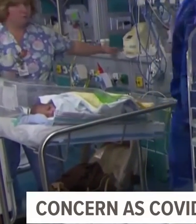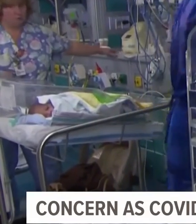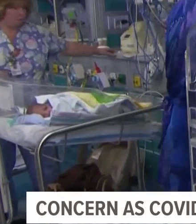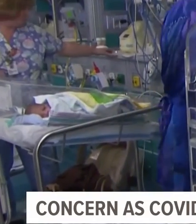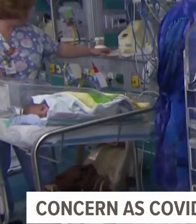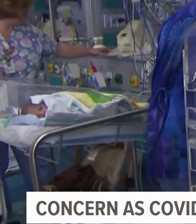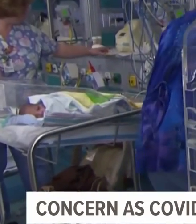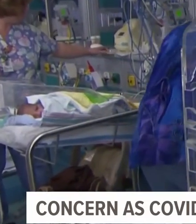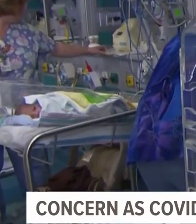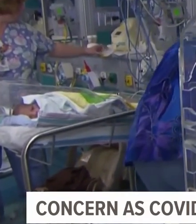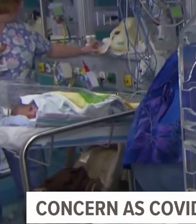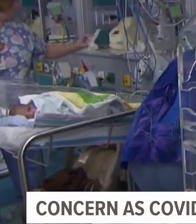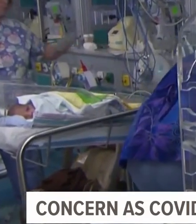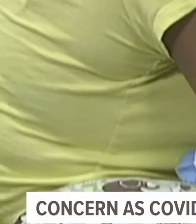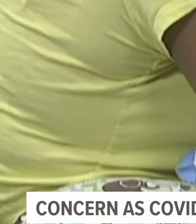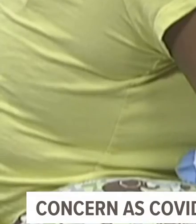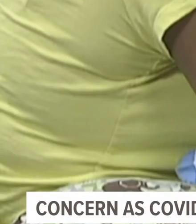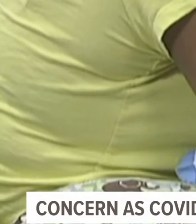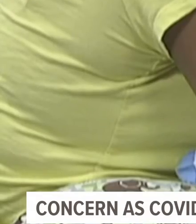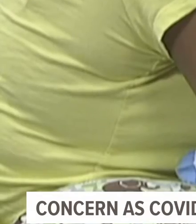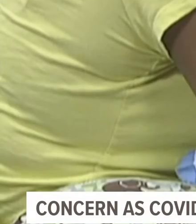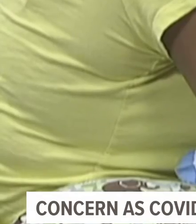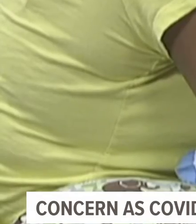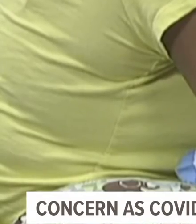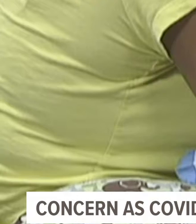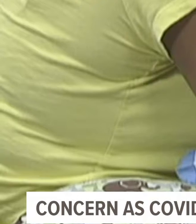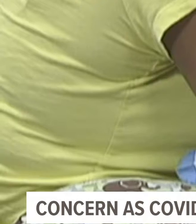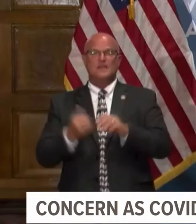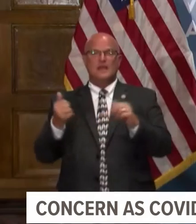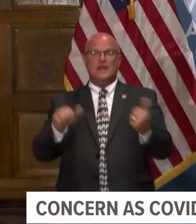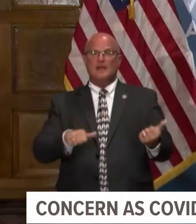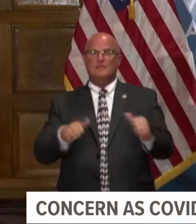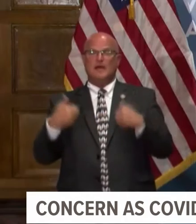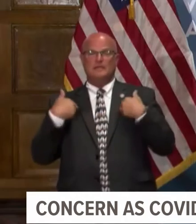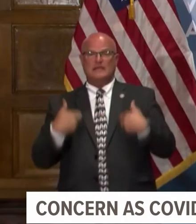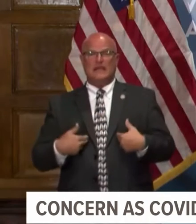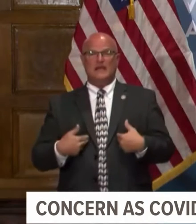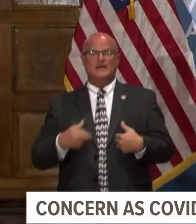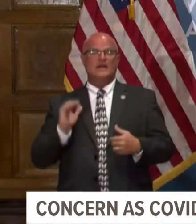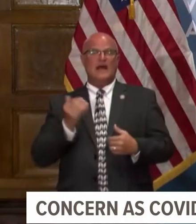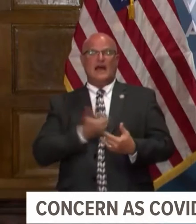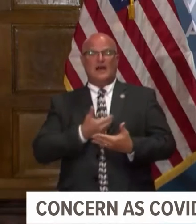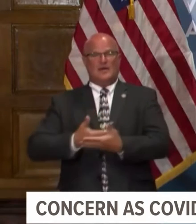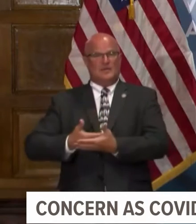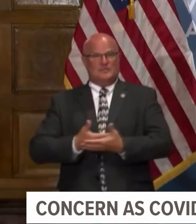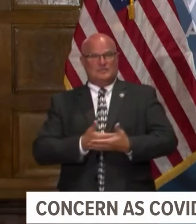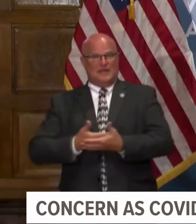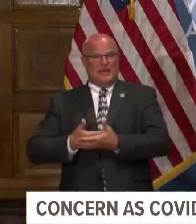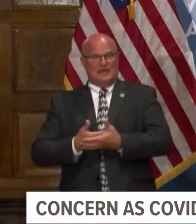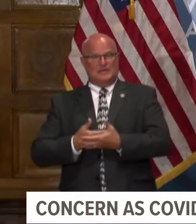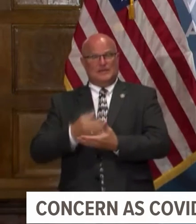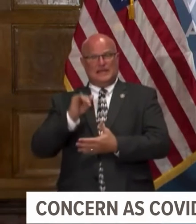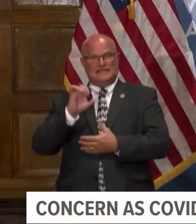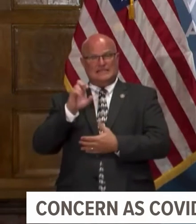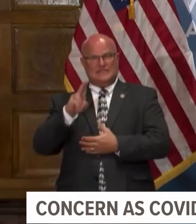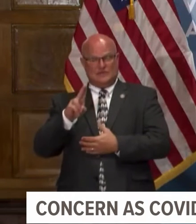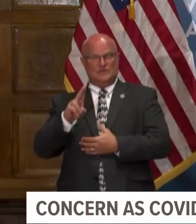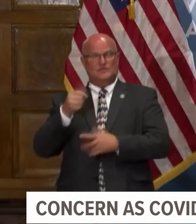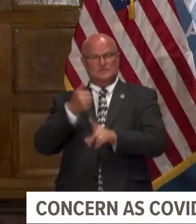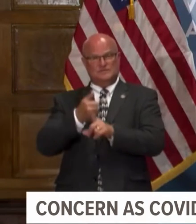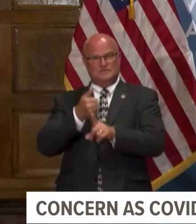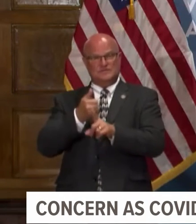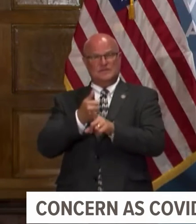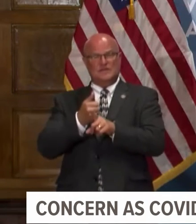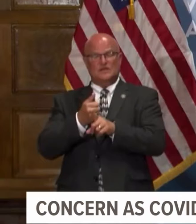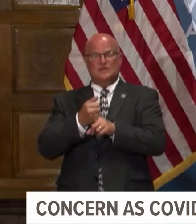seeing more babies needing intensive care. At Baptist Health, we found recently that our neonatal intensive care unit has been